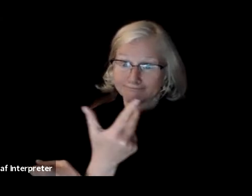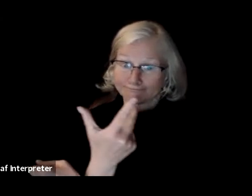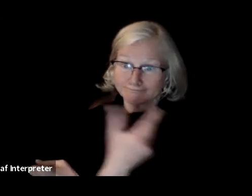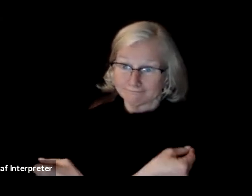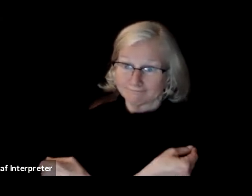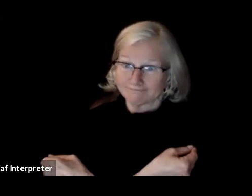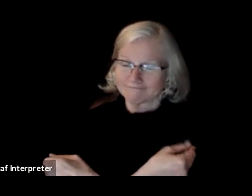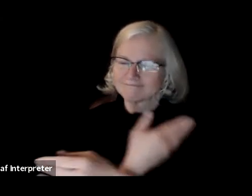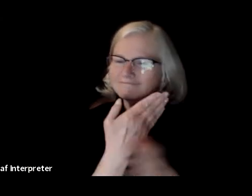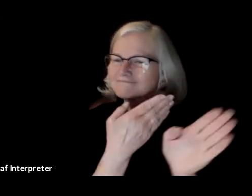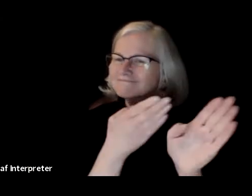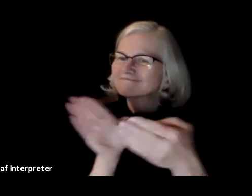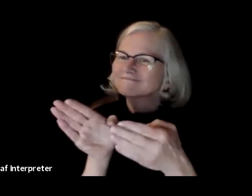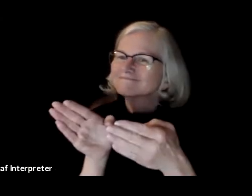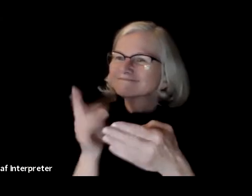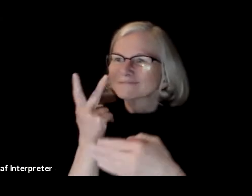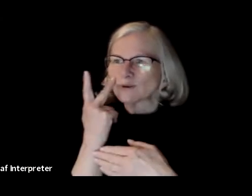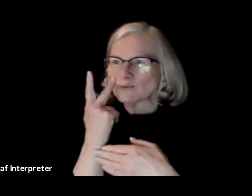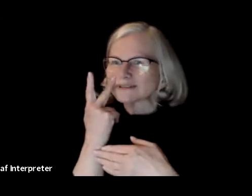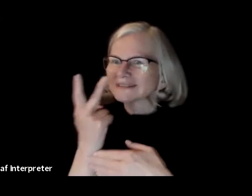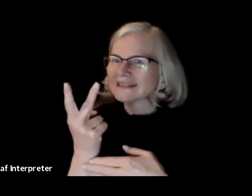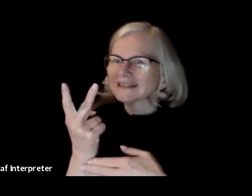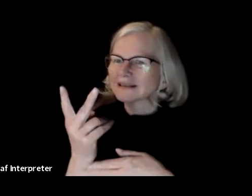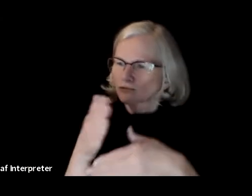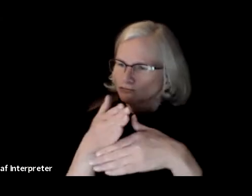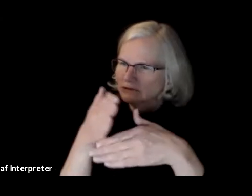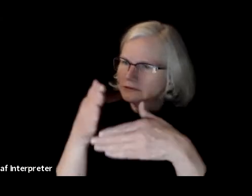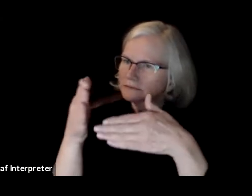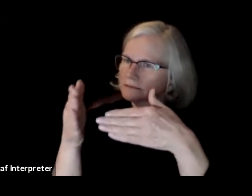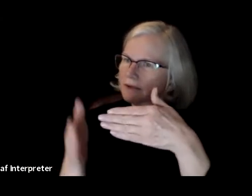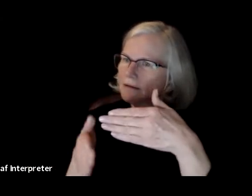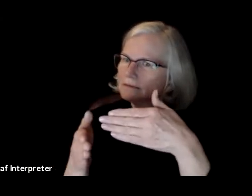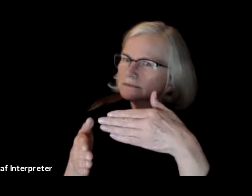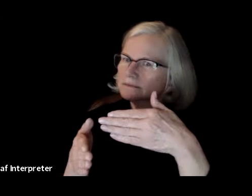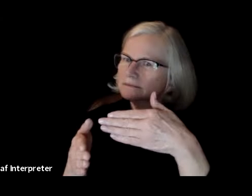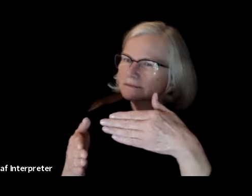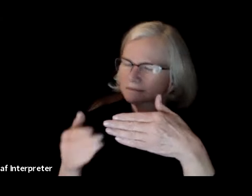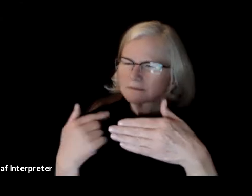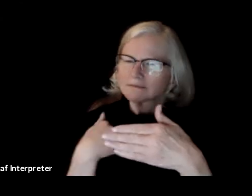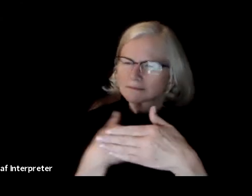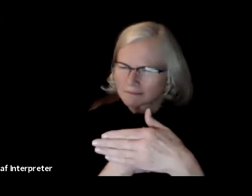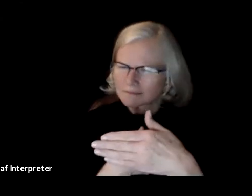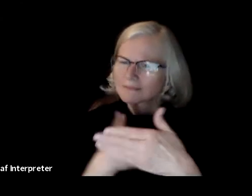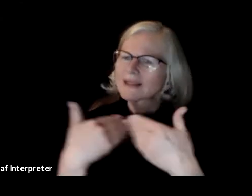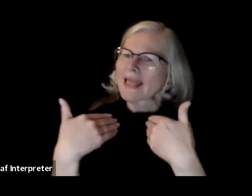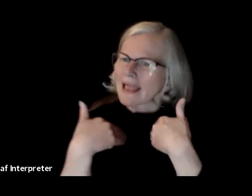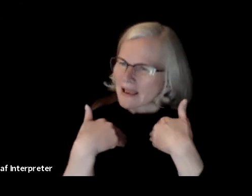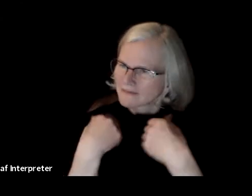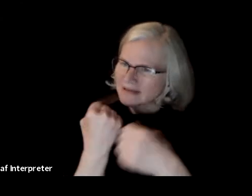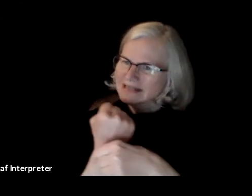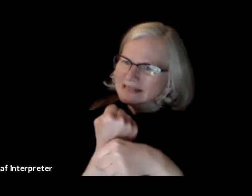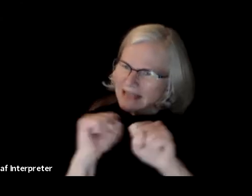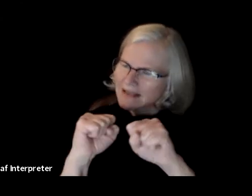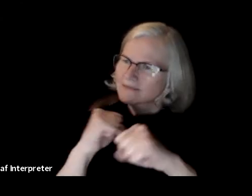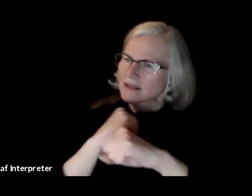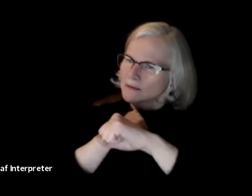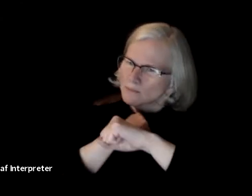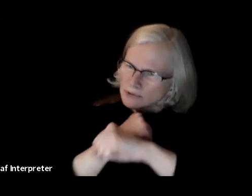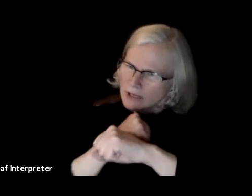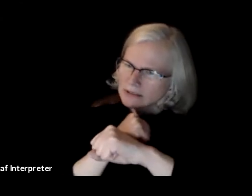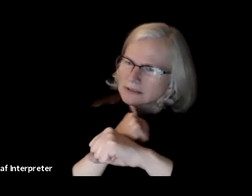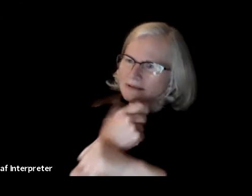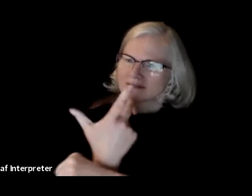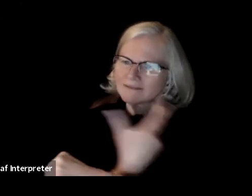outbreaks, and the mounting evidence that we have a safe and effective vaccine that is working to prevent the worst outcomes